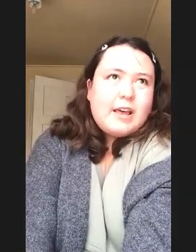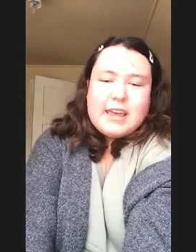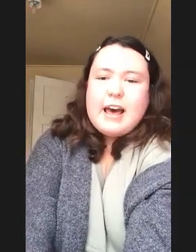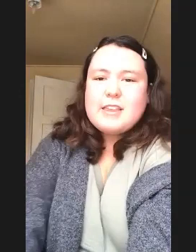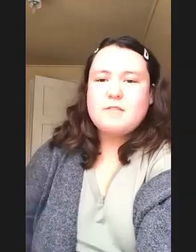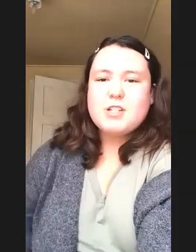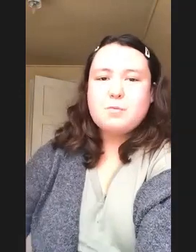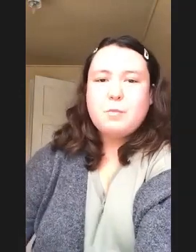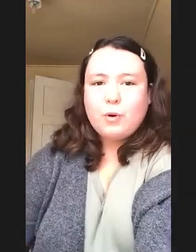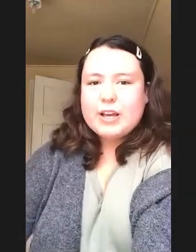Yeah, I think you would just point.